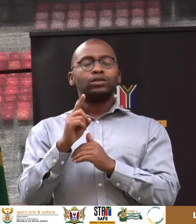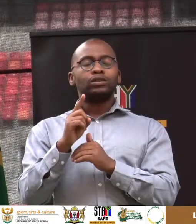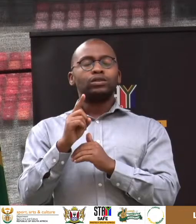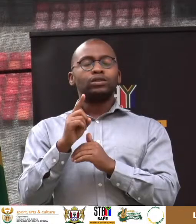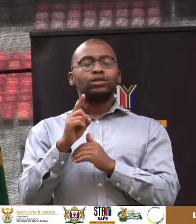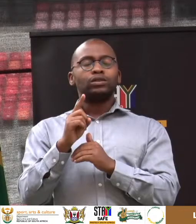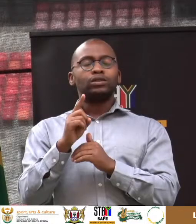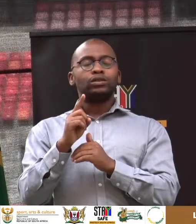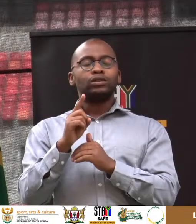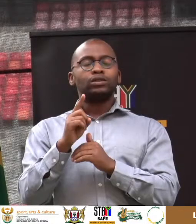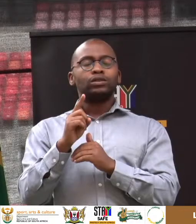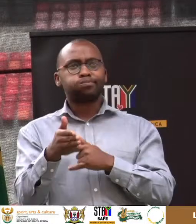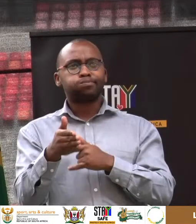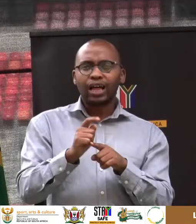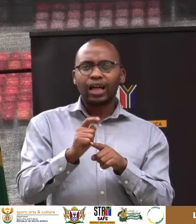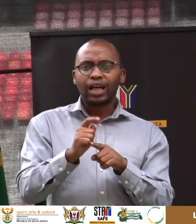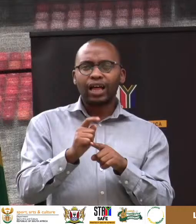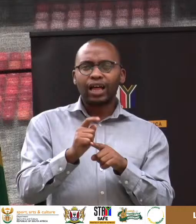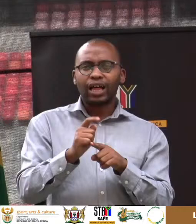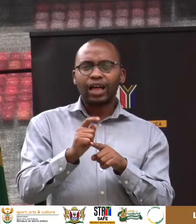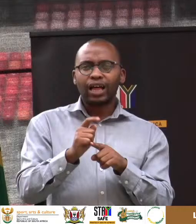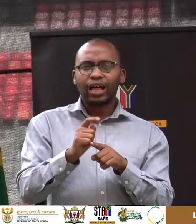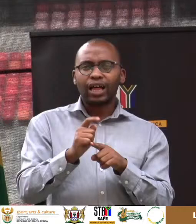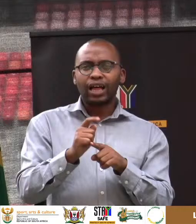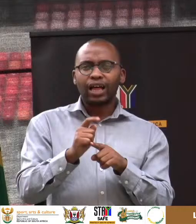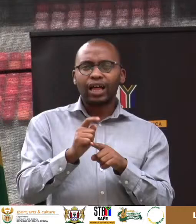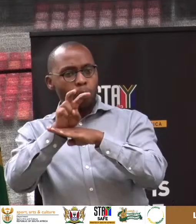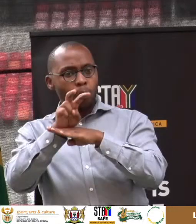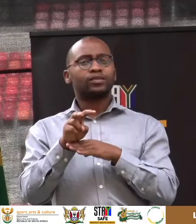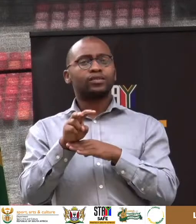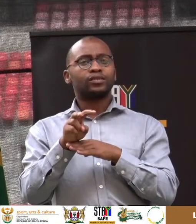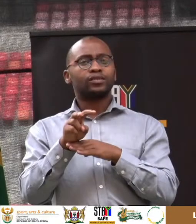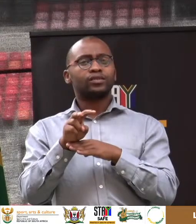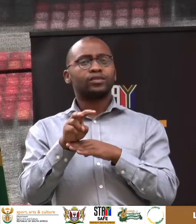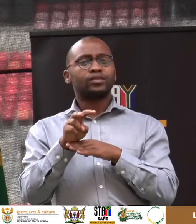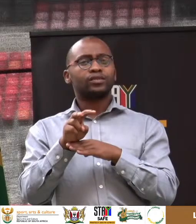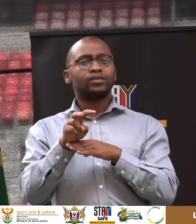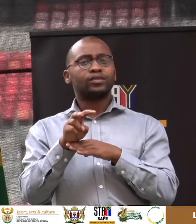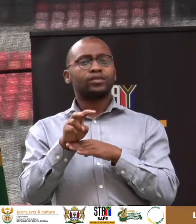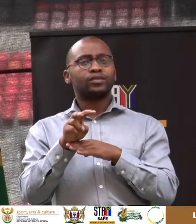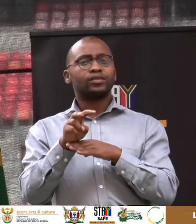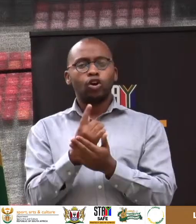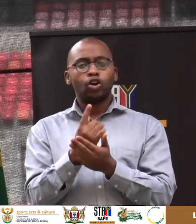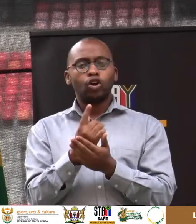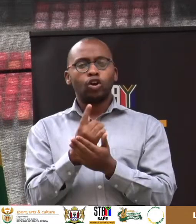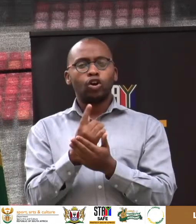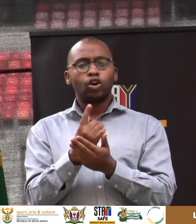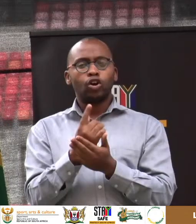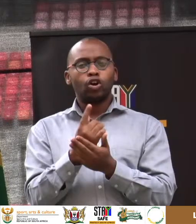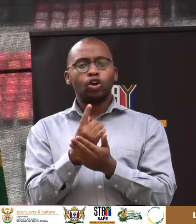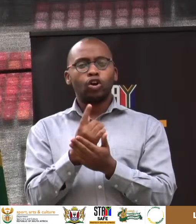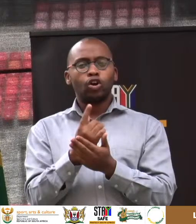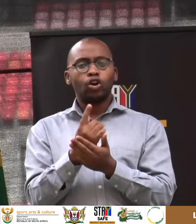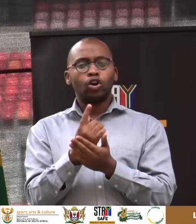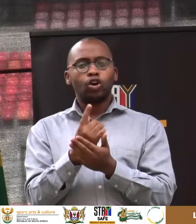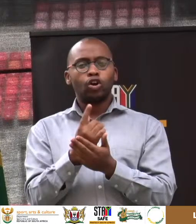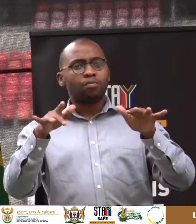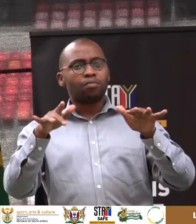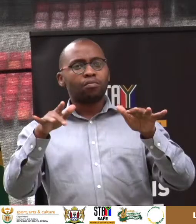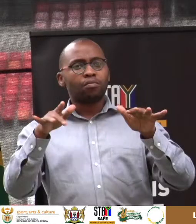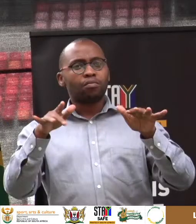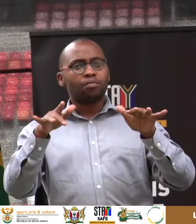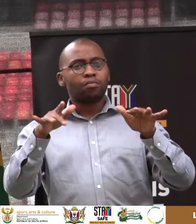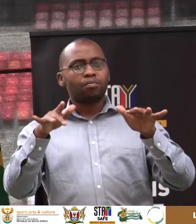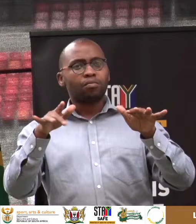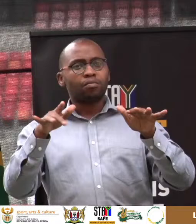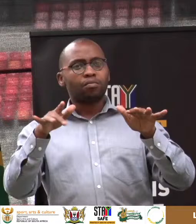in contact with the infected persons. Surveillance, contact traces are given accurate and science-based information